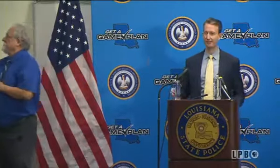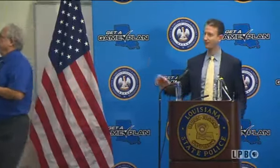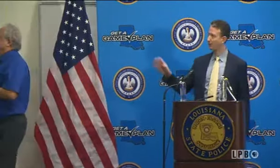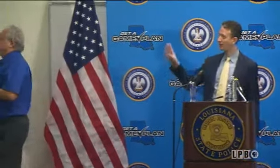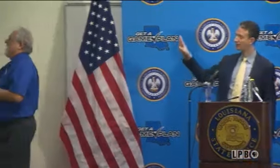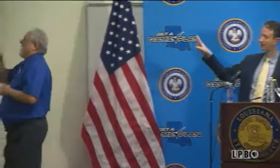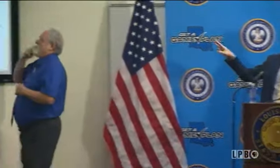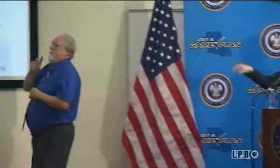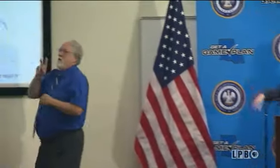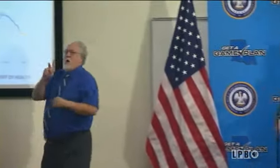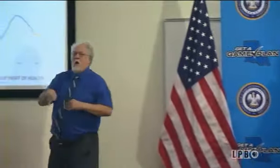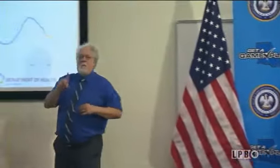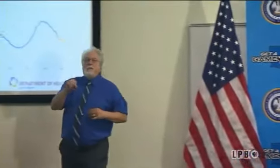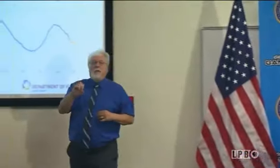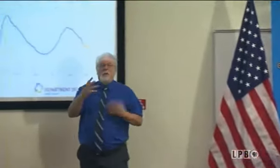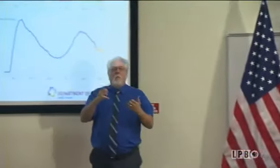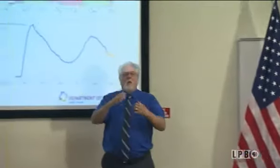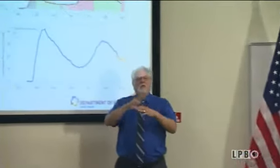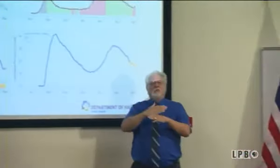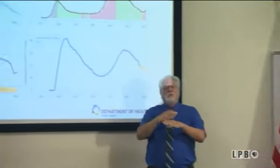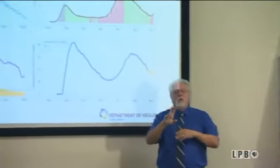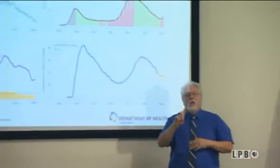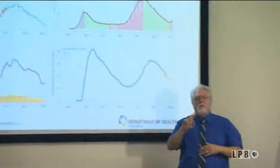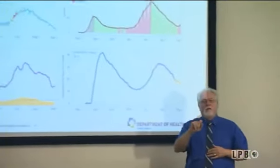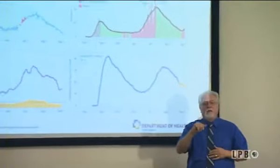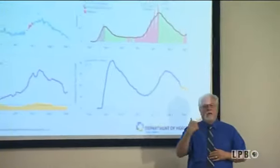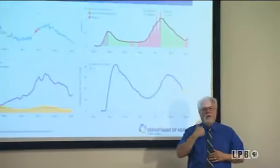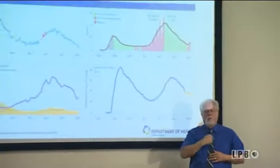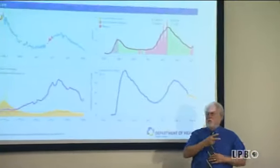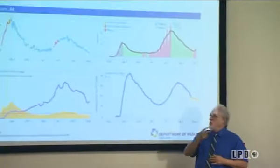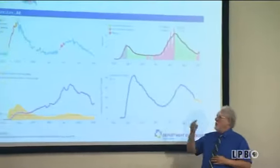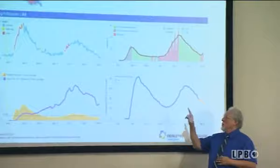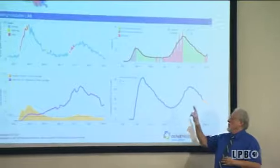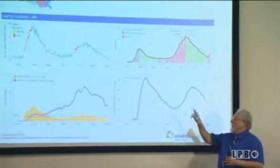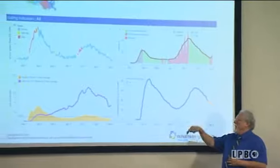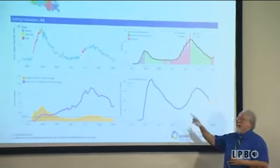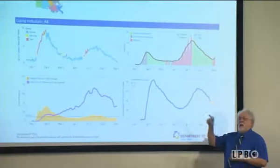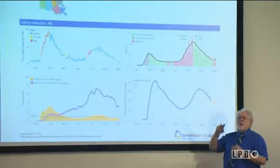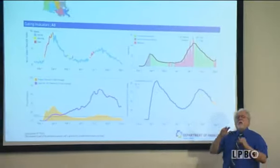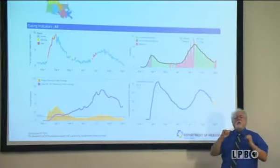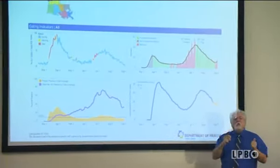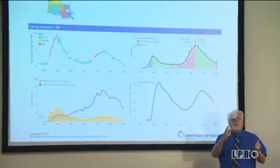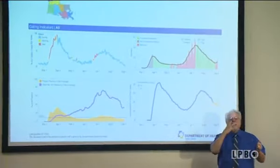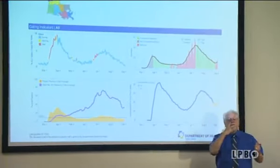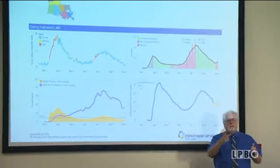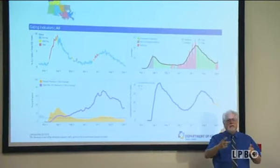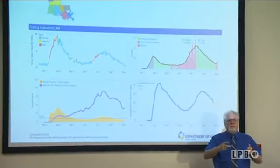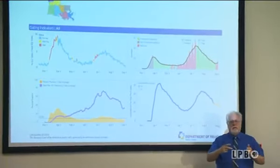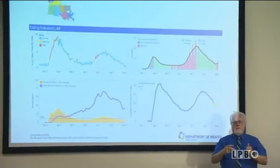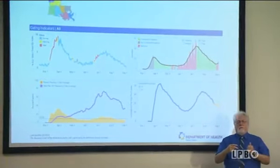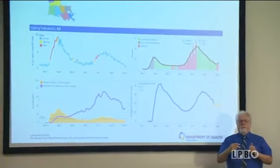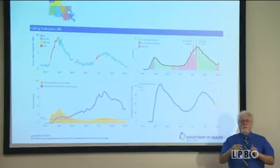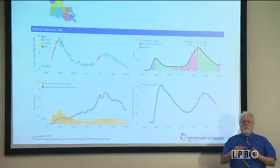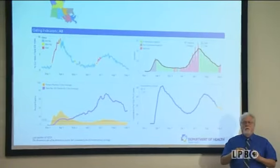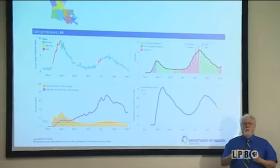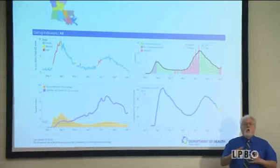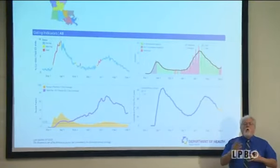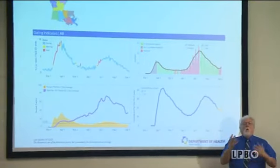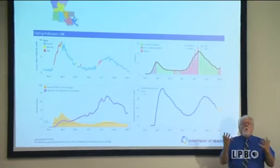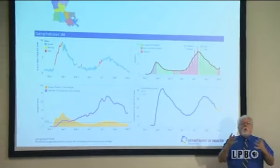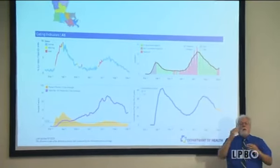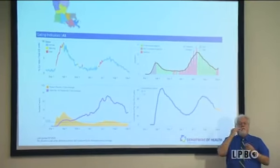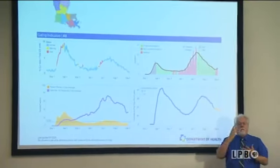the data, we want to share the data that we're looking at with all of you so you can see what